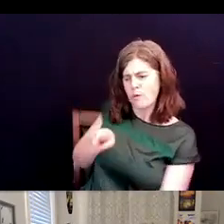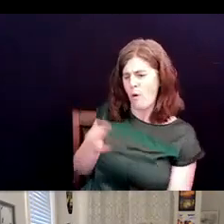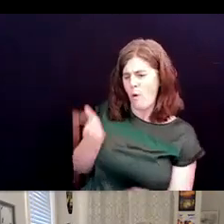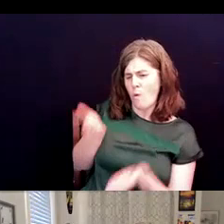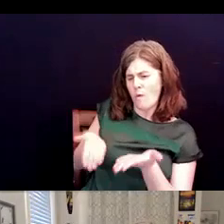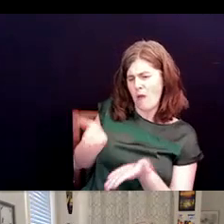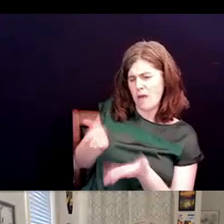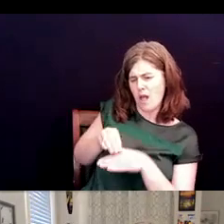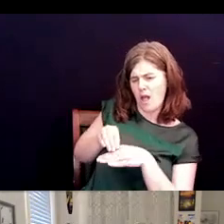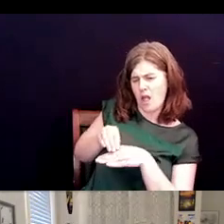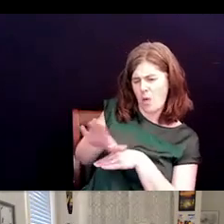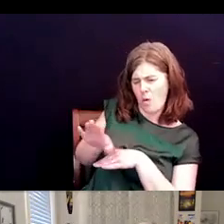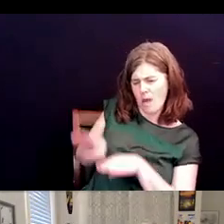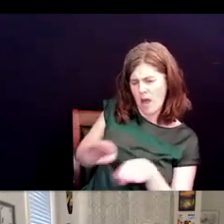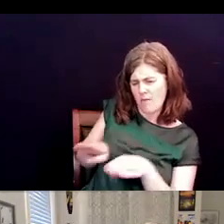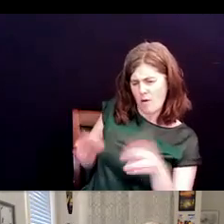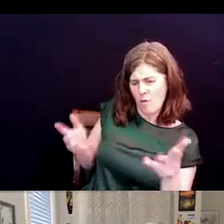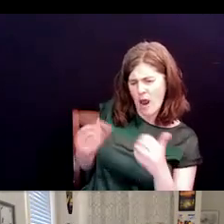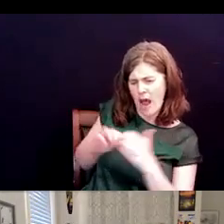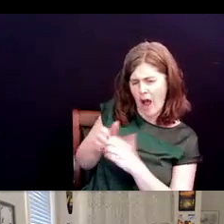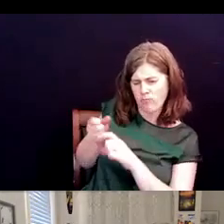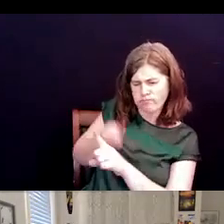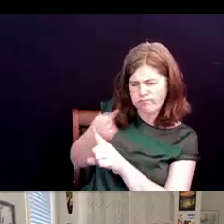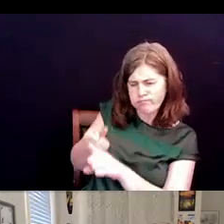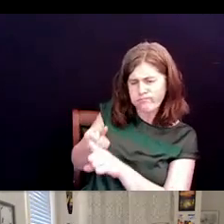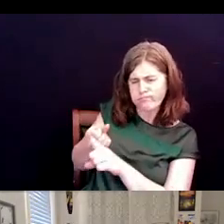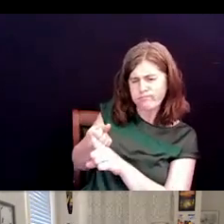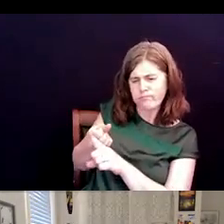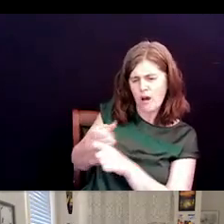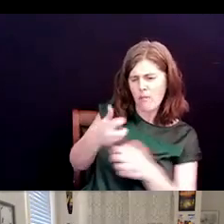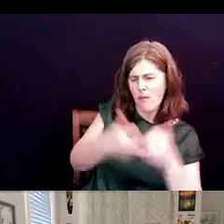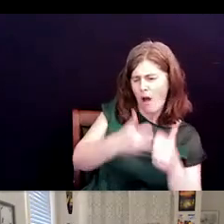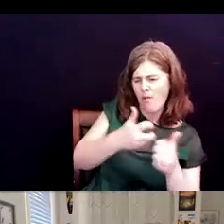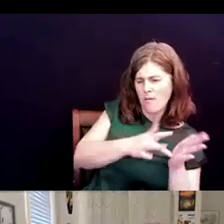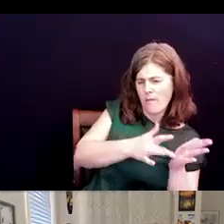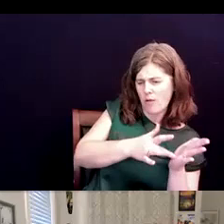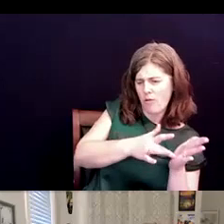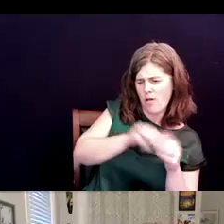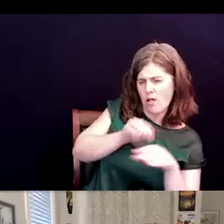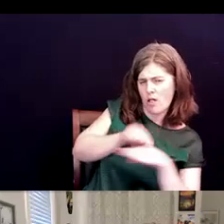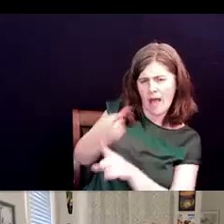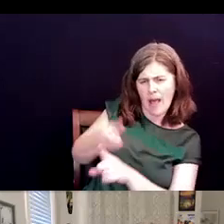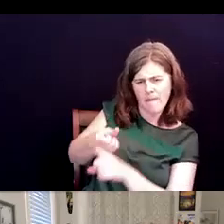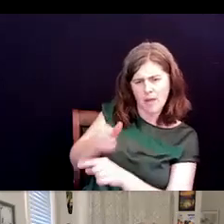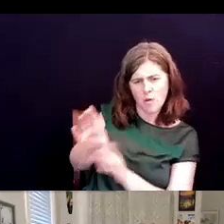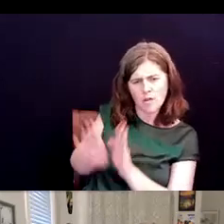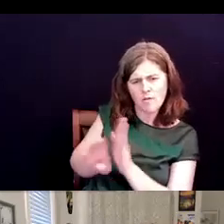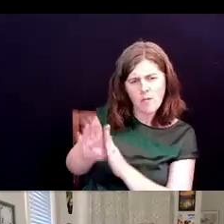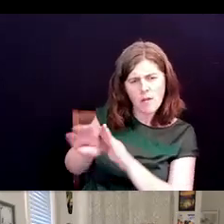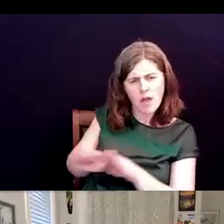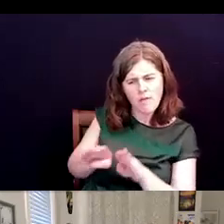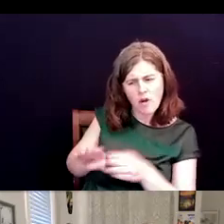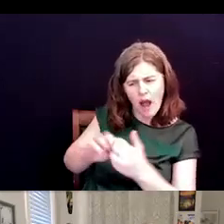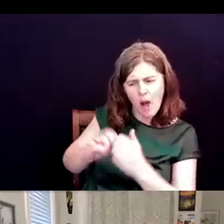that behavior? How could an underlying medical condition be impacting that development, that behavior, and vice